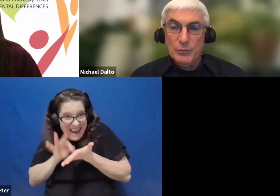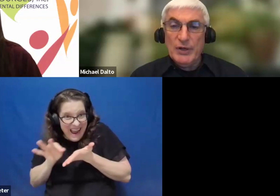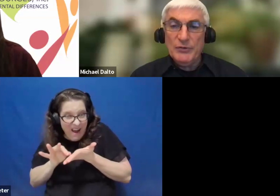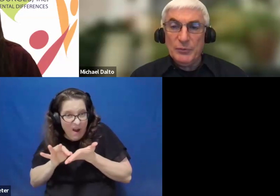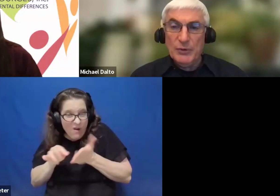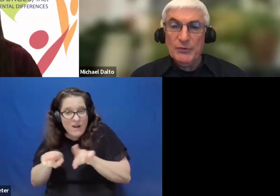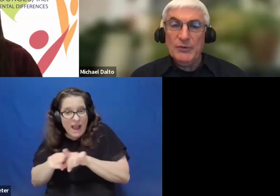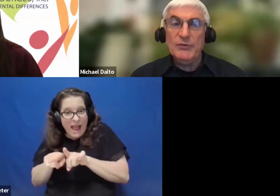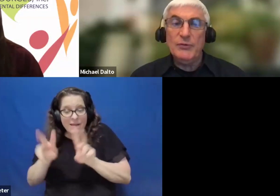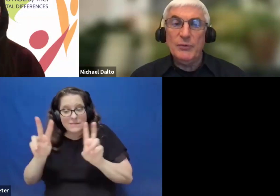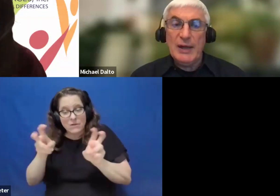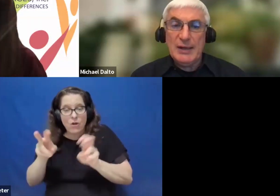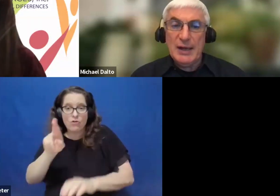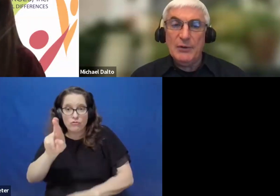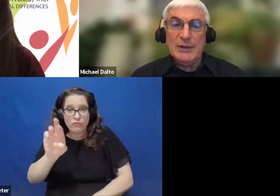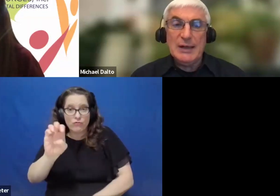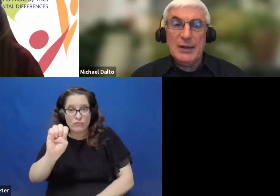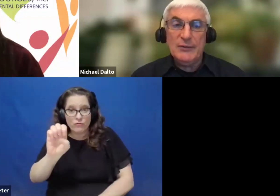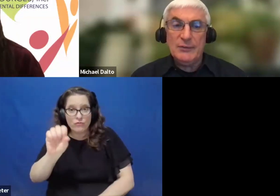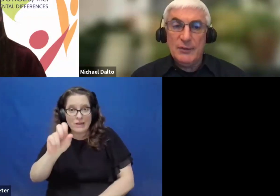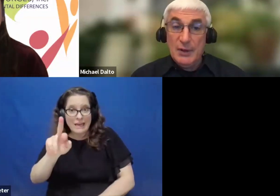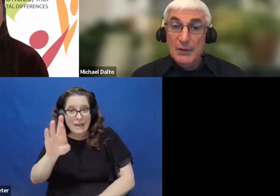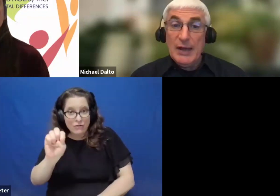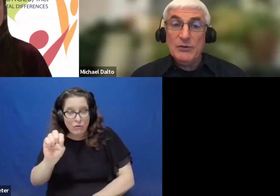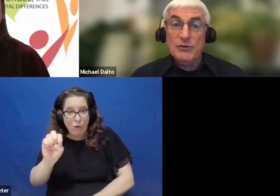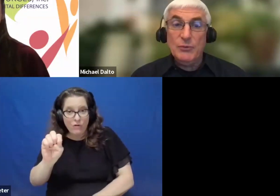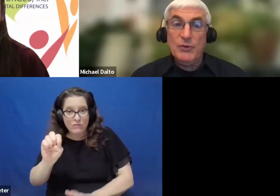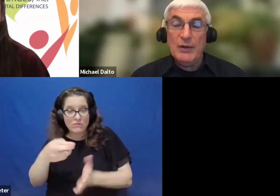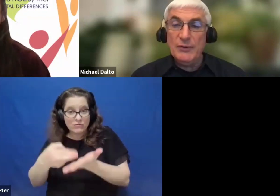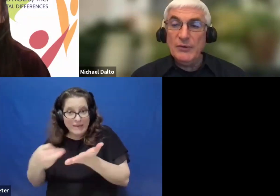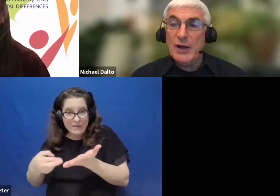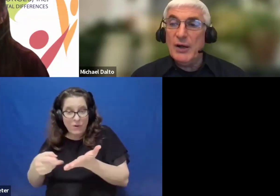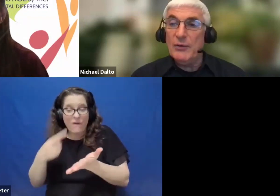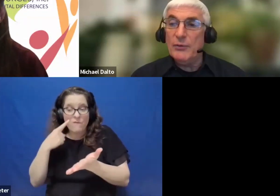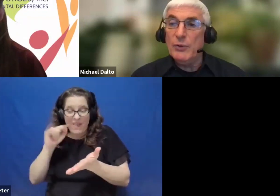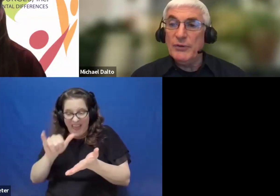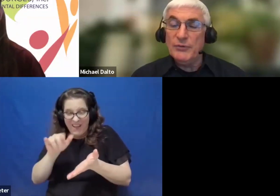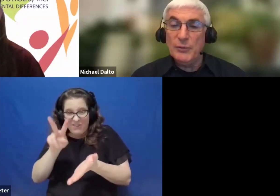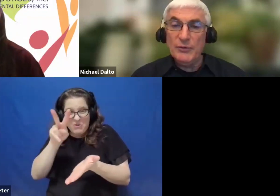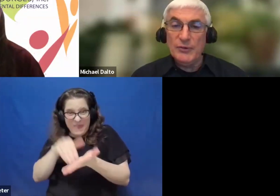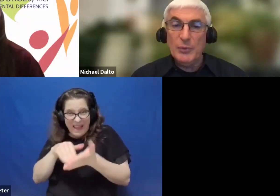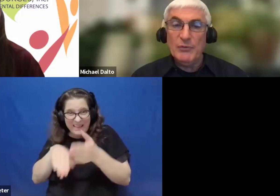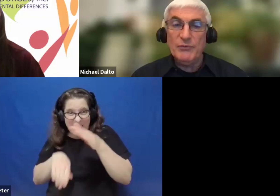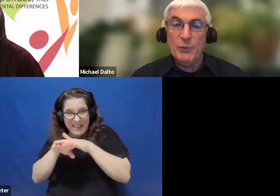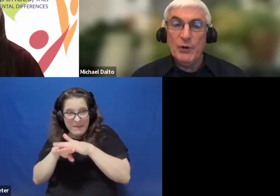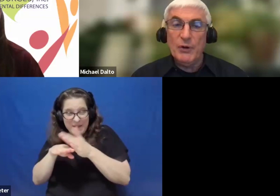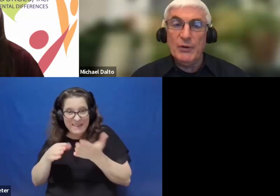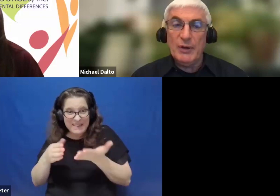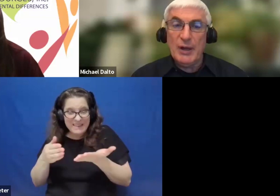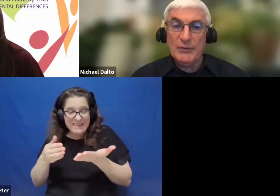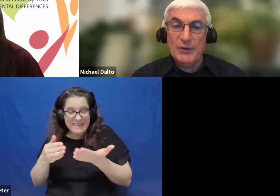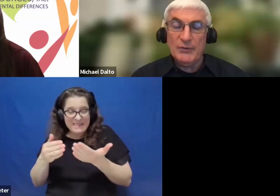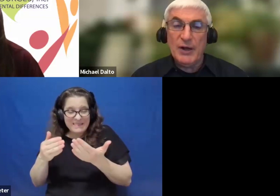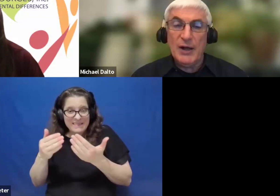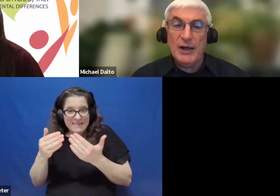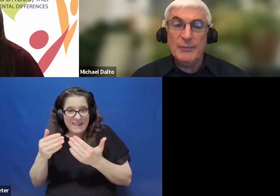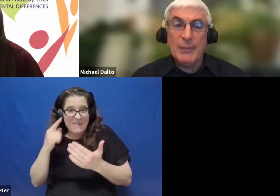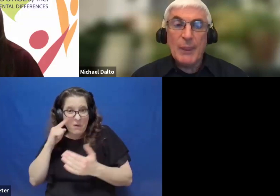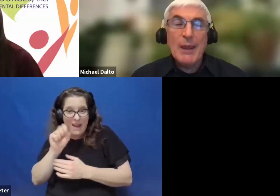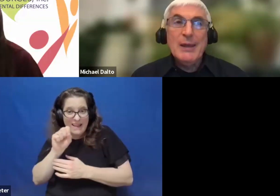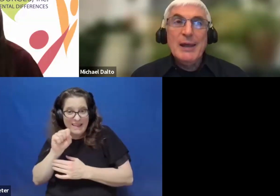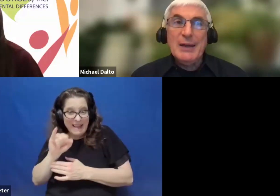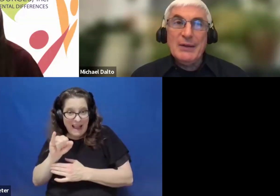as resources? Do they count against that $2,000 resource limit for